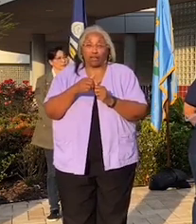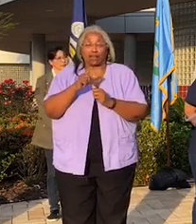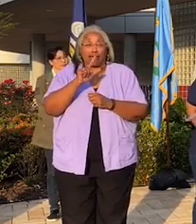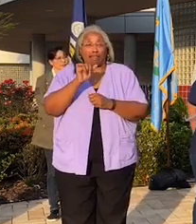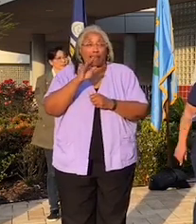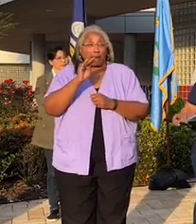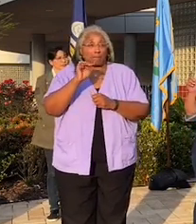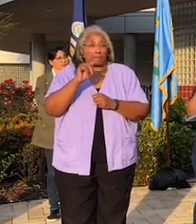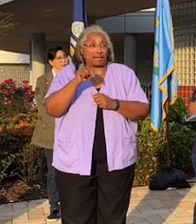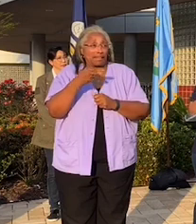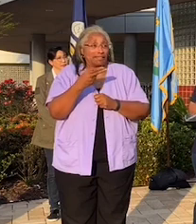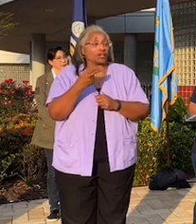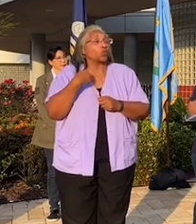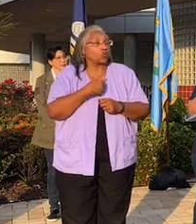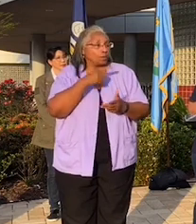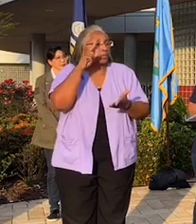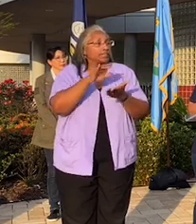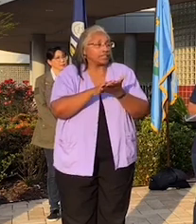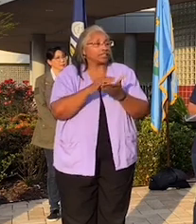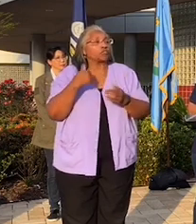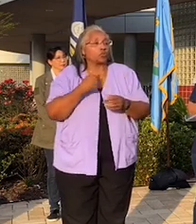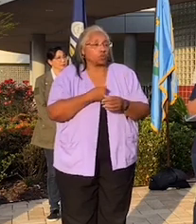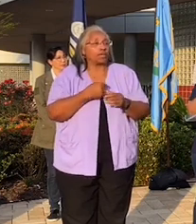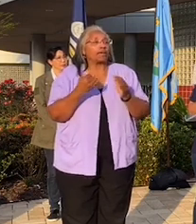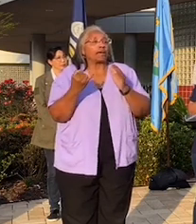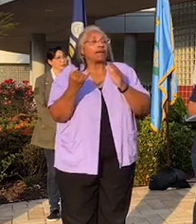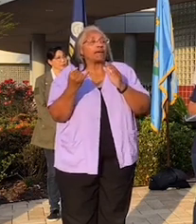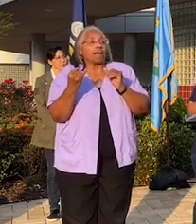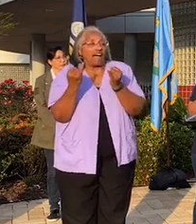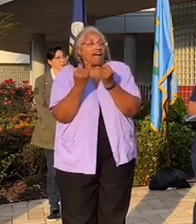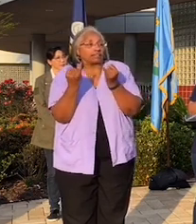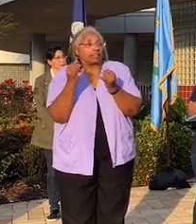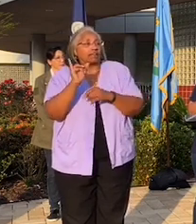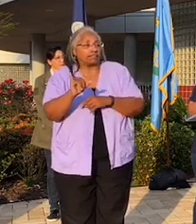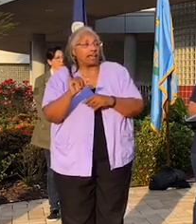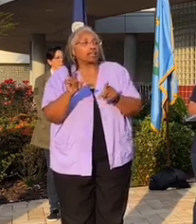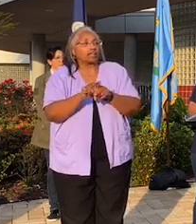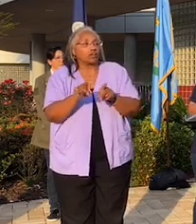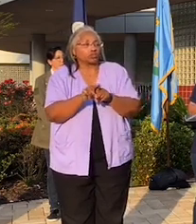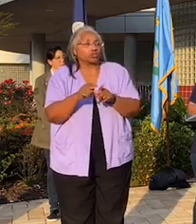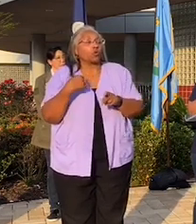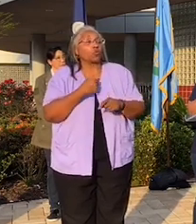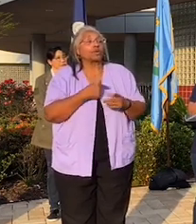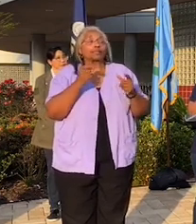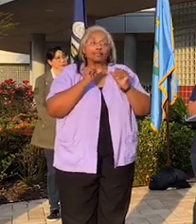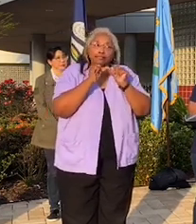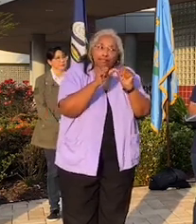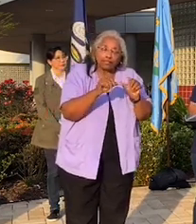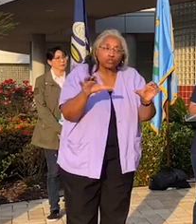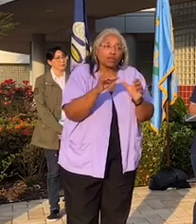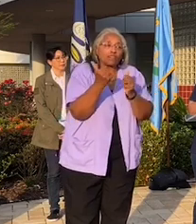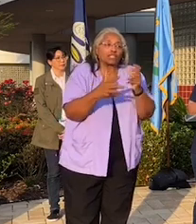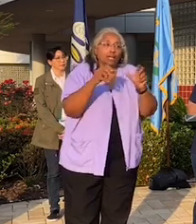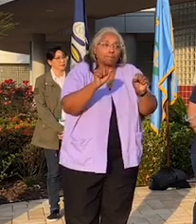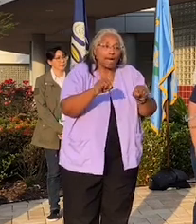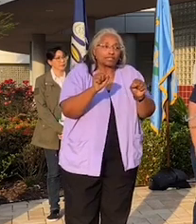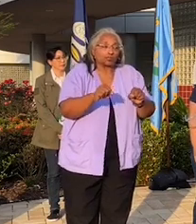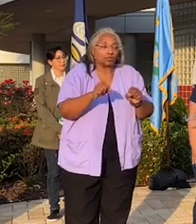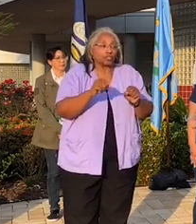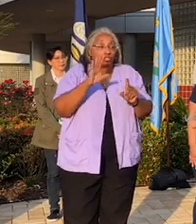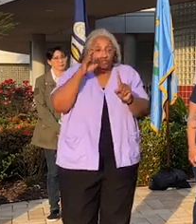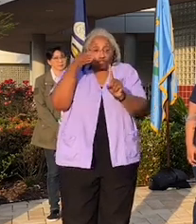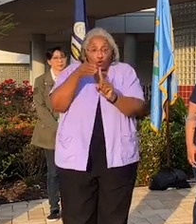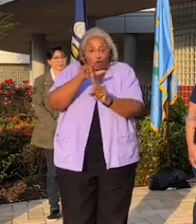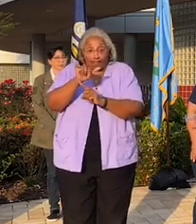we have been able to isolate that and continuing to do everything possible to focus on Lambeth, but also